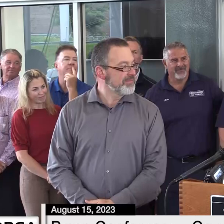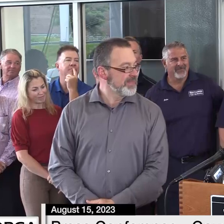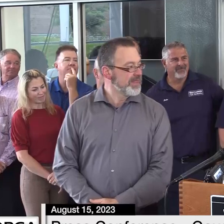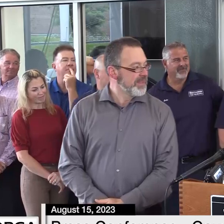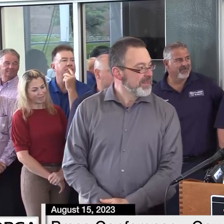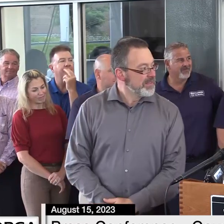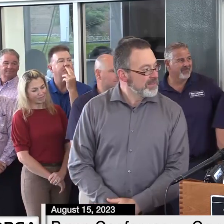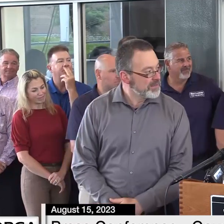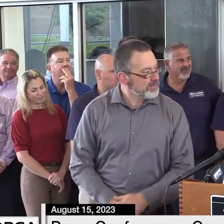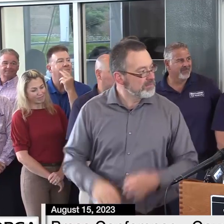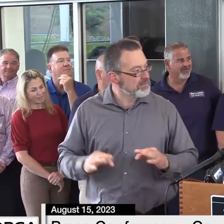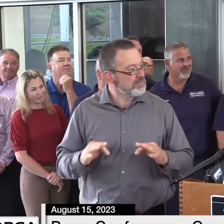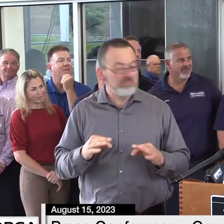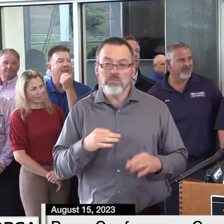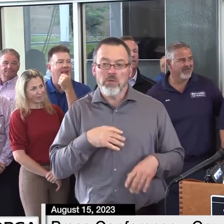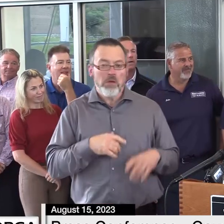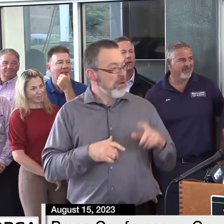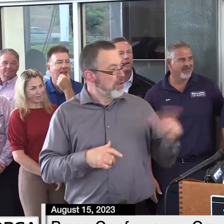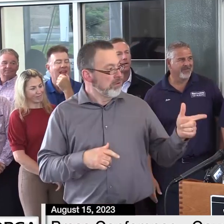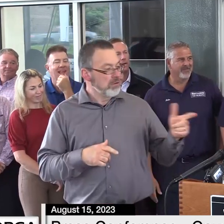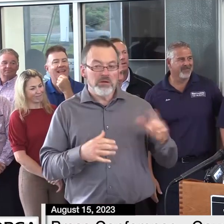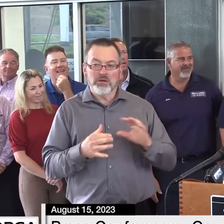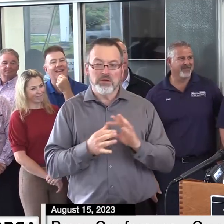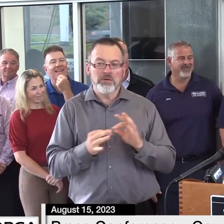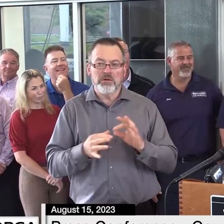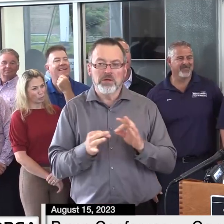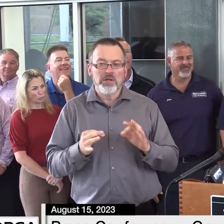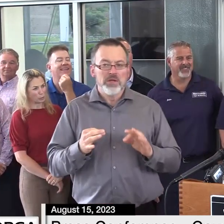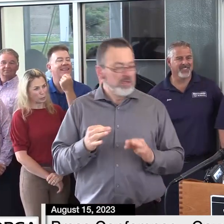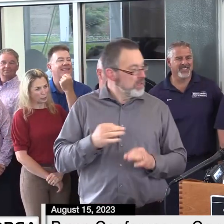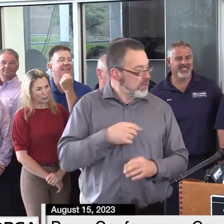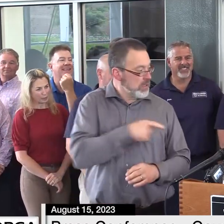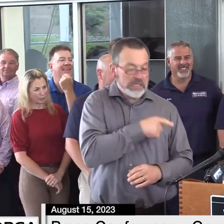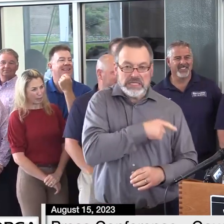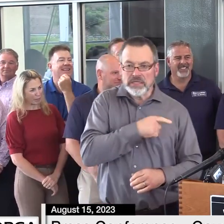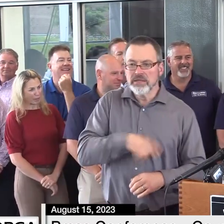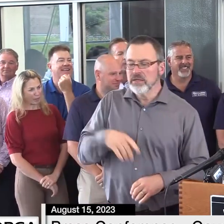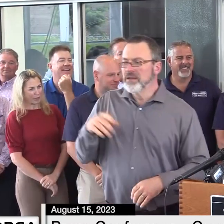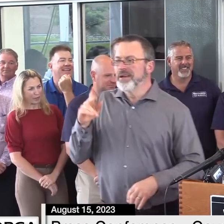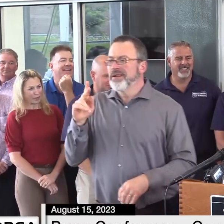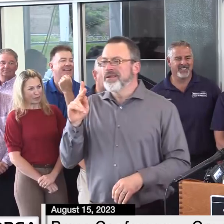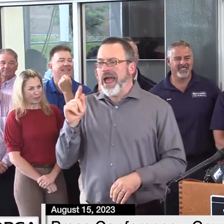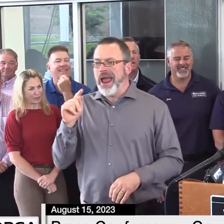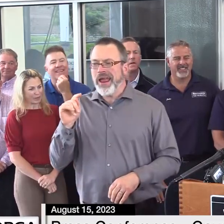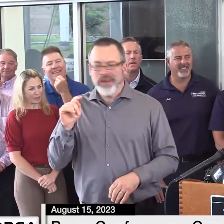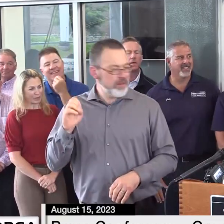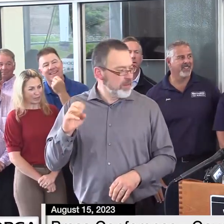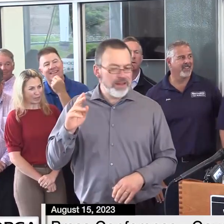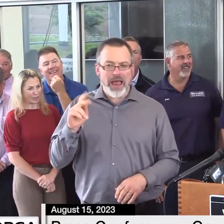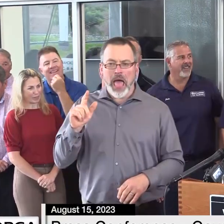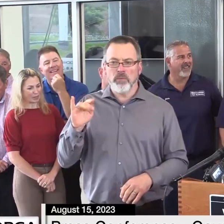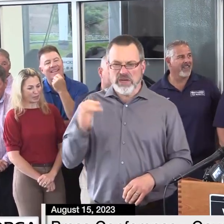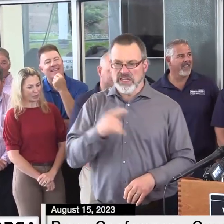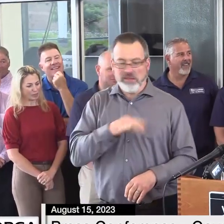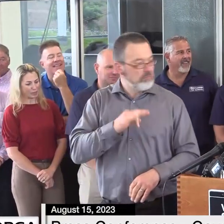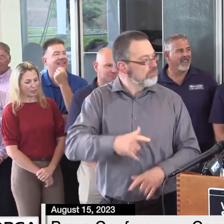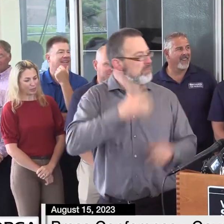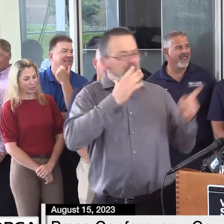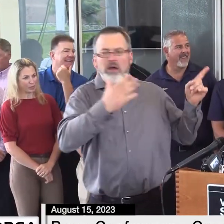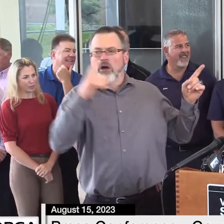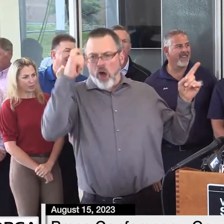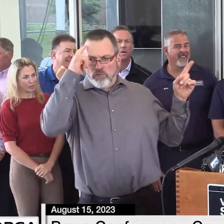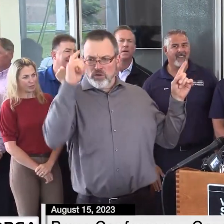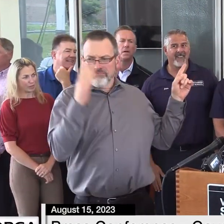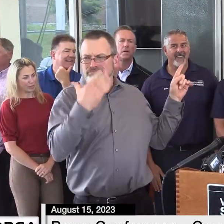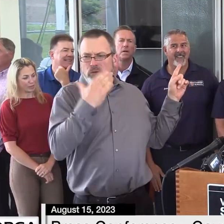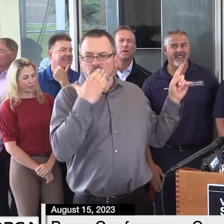So at this point, I'd like to welcome you up to explain the program. Thank you. Thank you, Governor Scott. All the